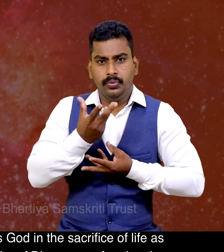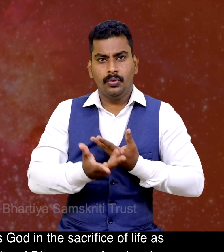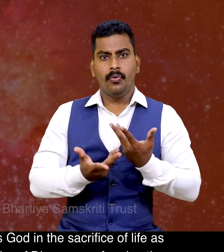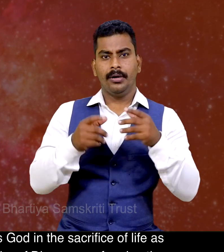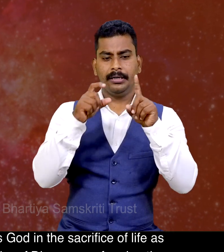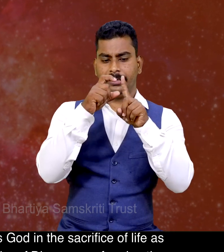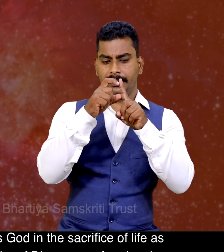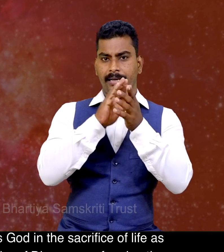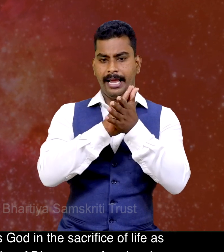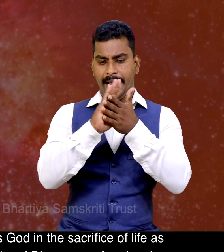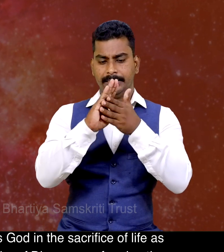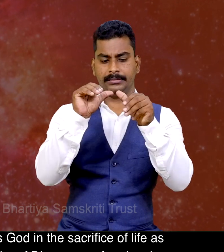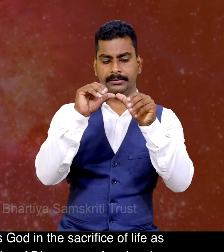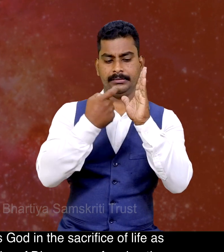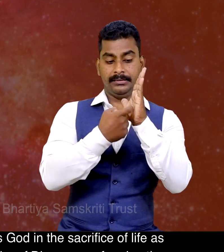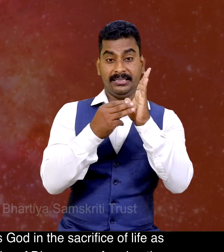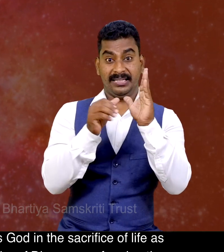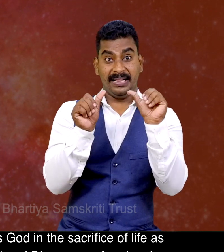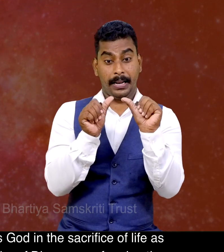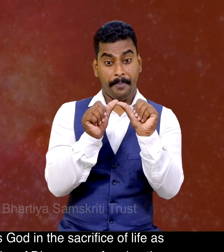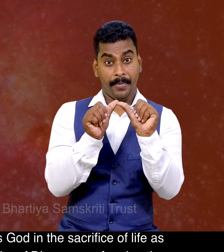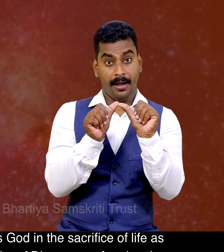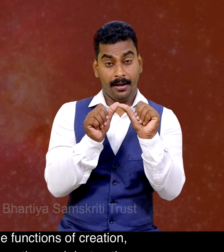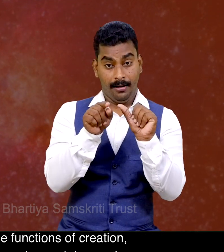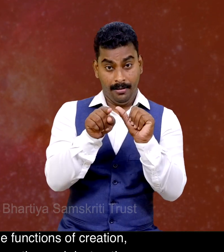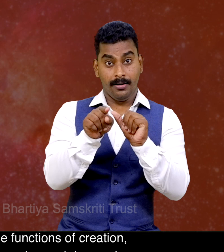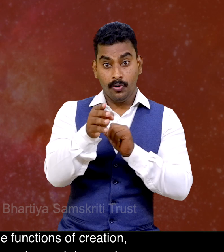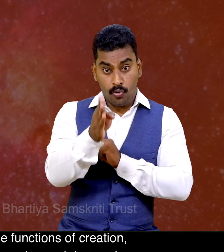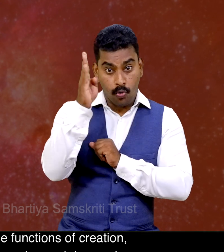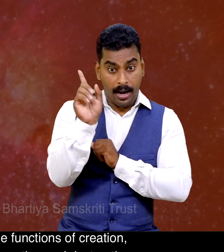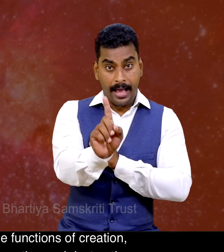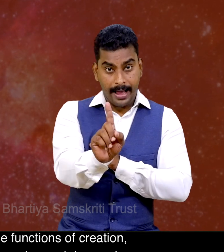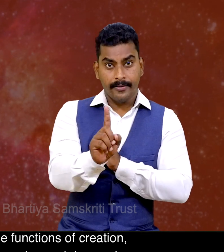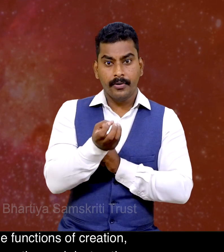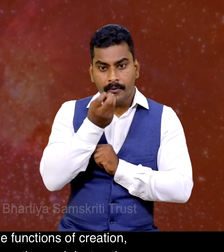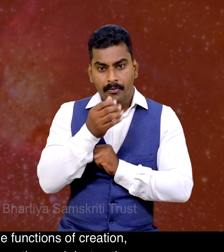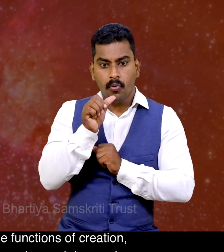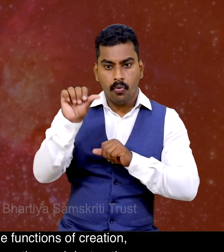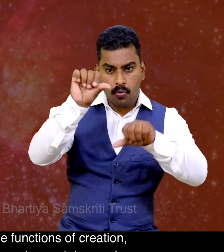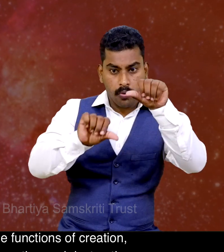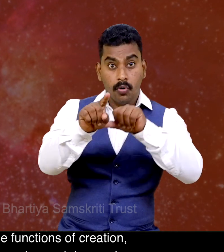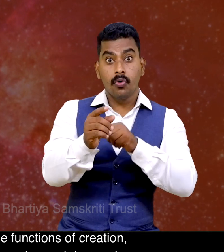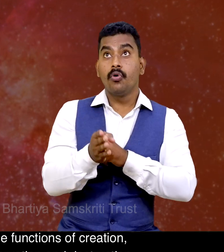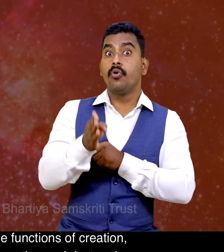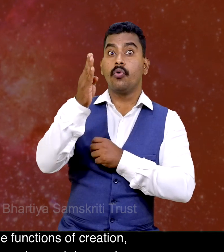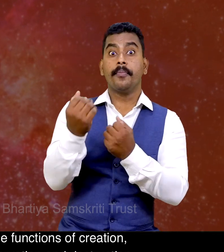the upholder of dharma, performing the triple functions of creation, preservation, and